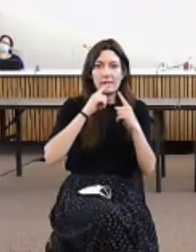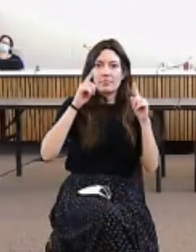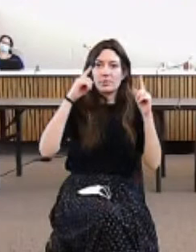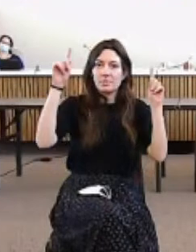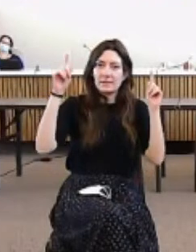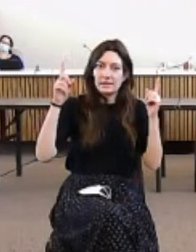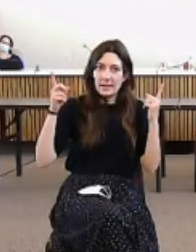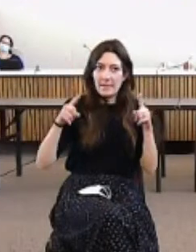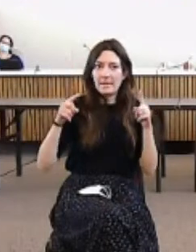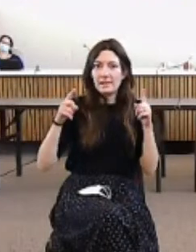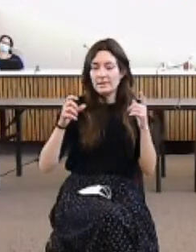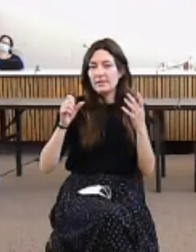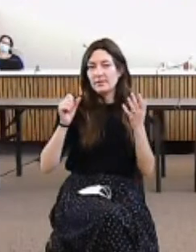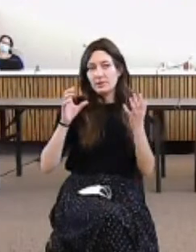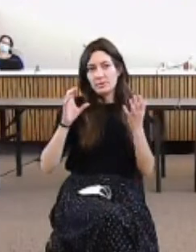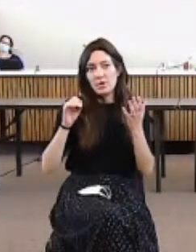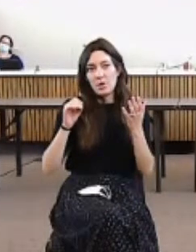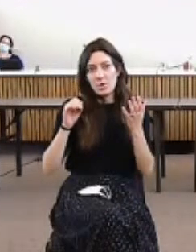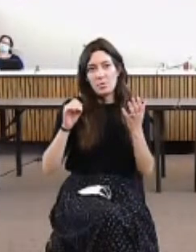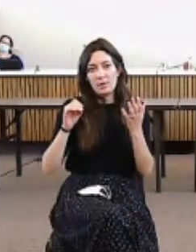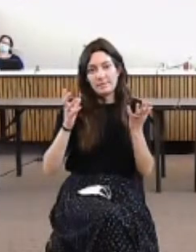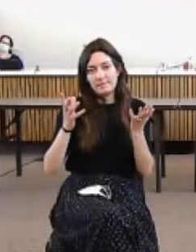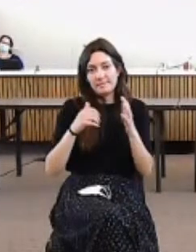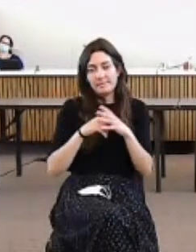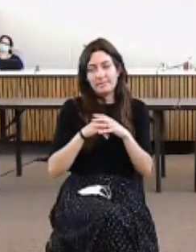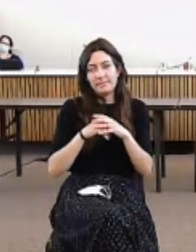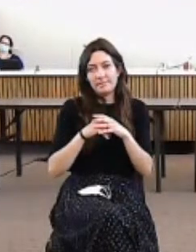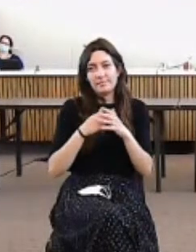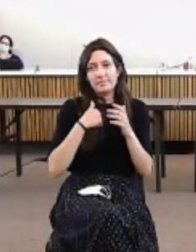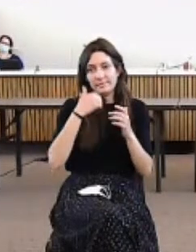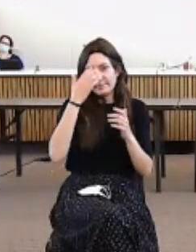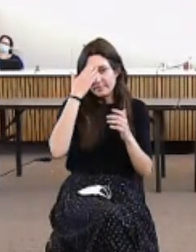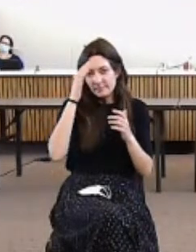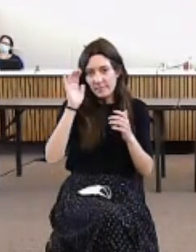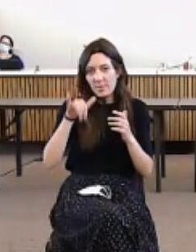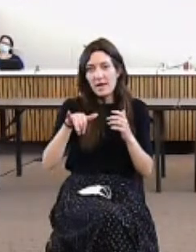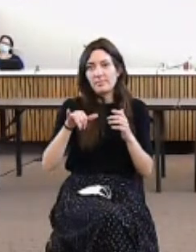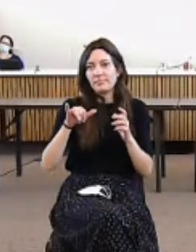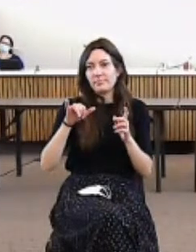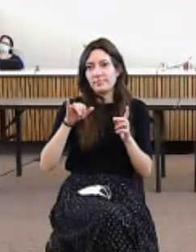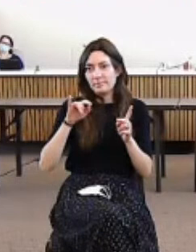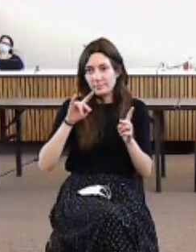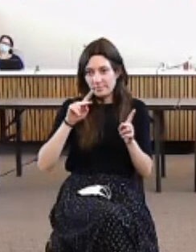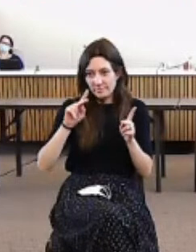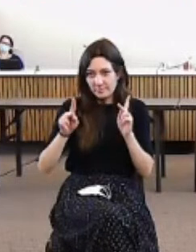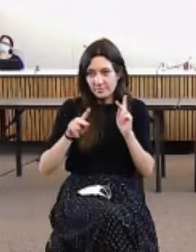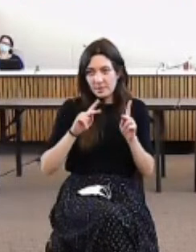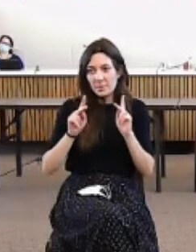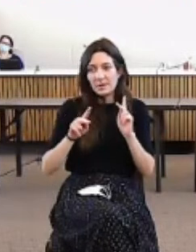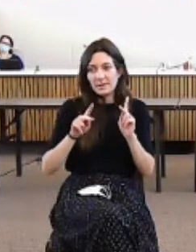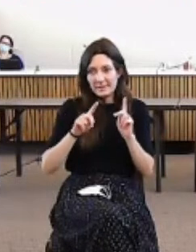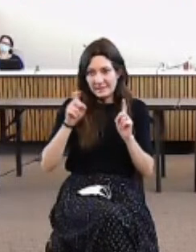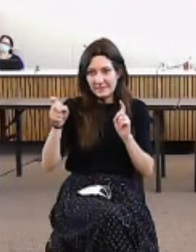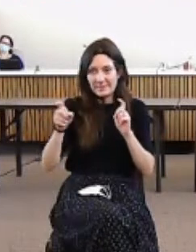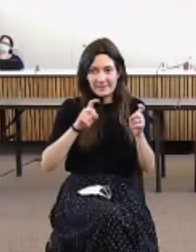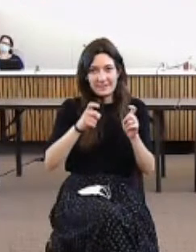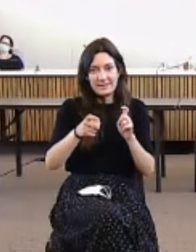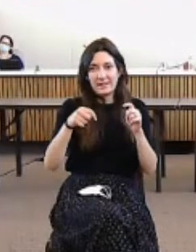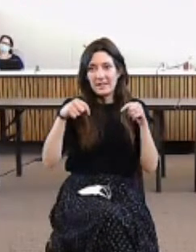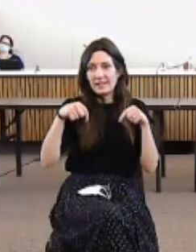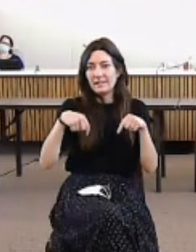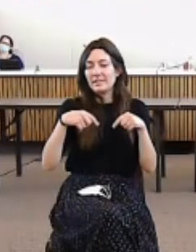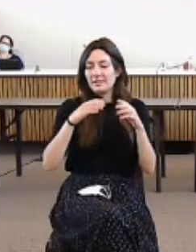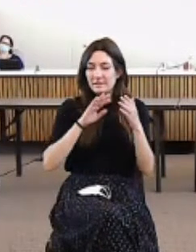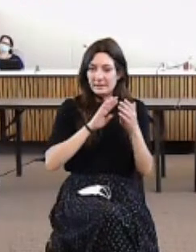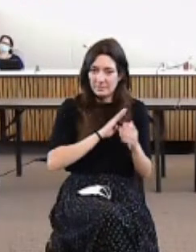this evening, and it's I know that people I know that this town, the